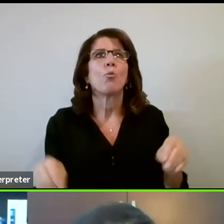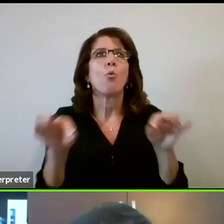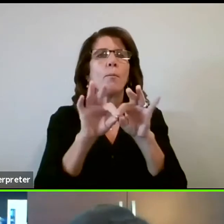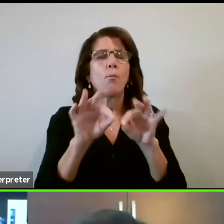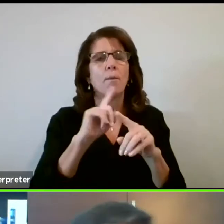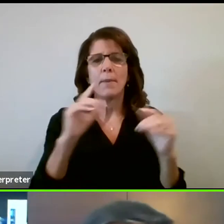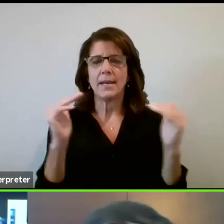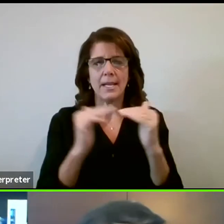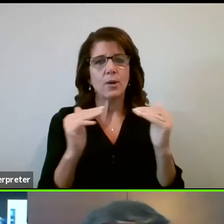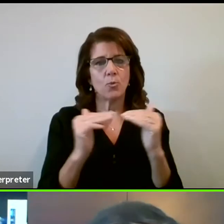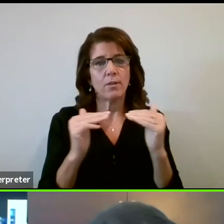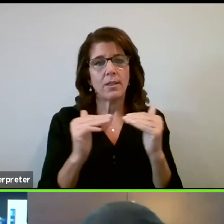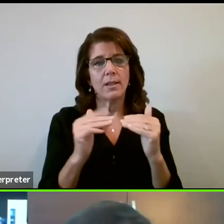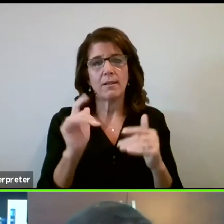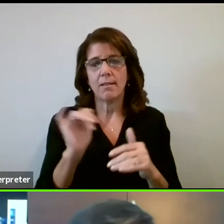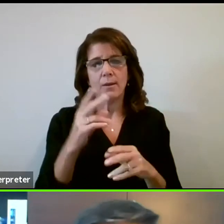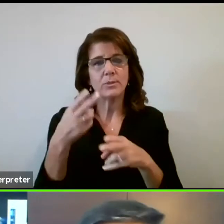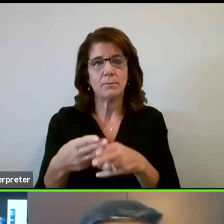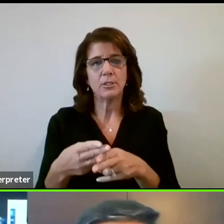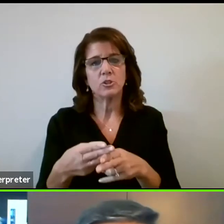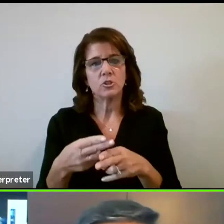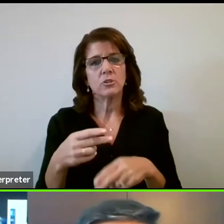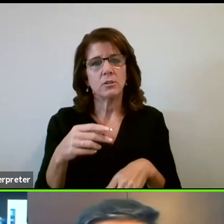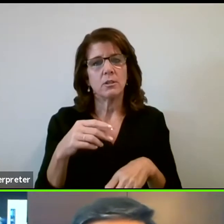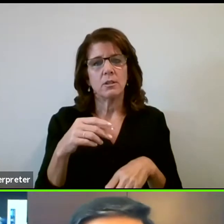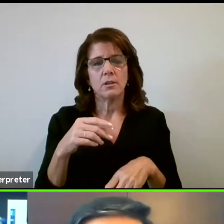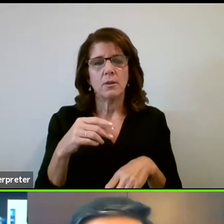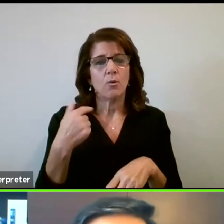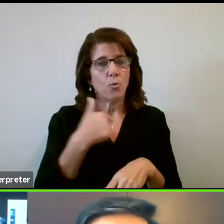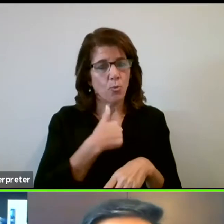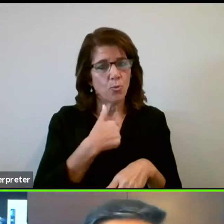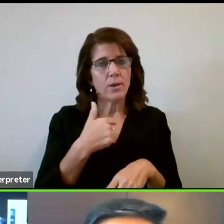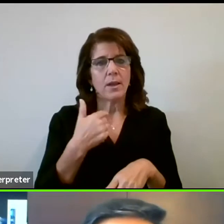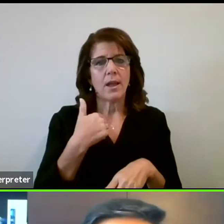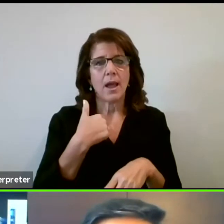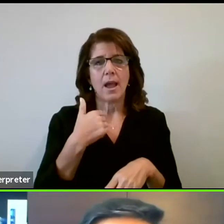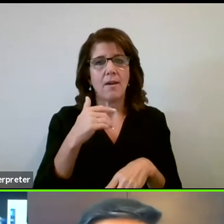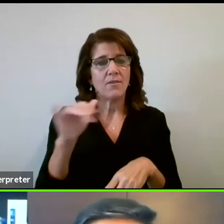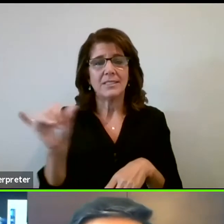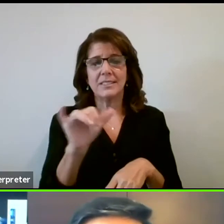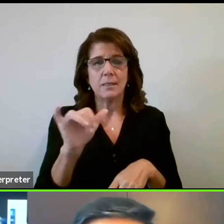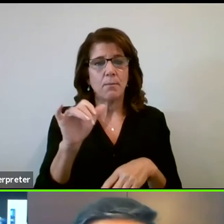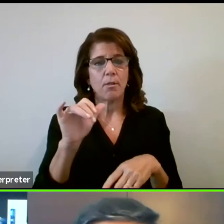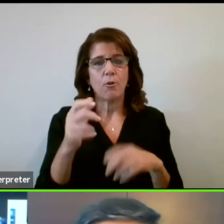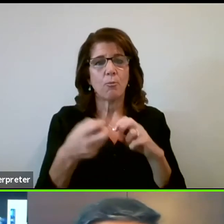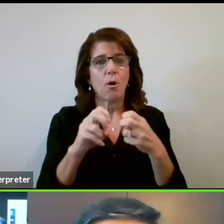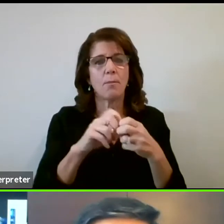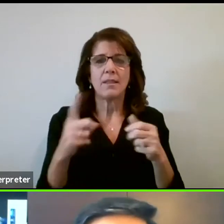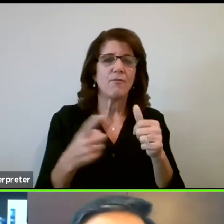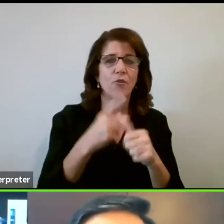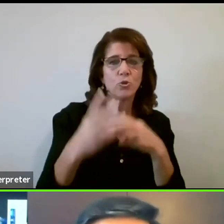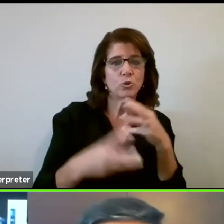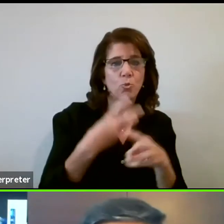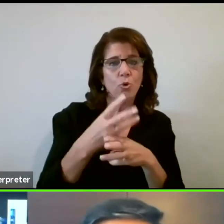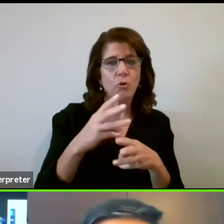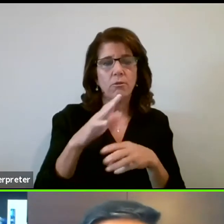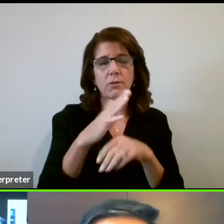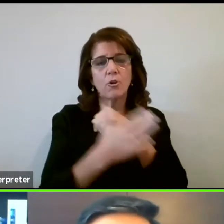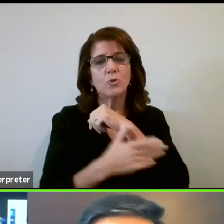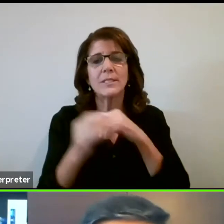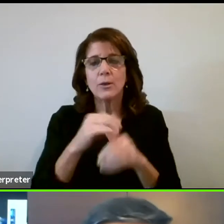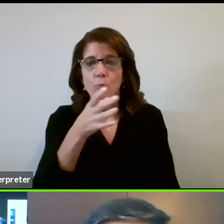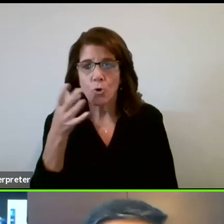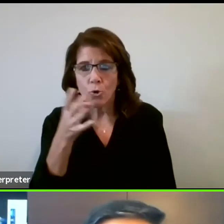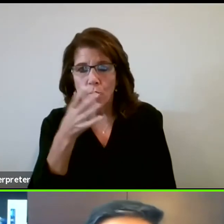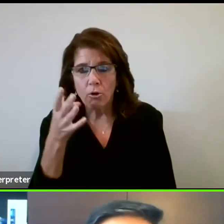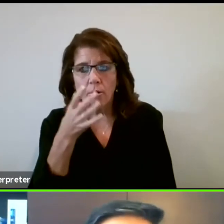equally, as again was mentioned or alluded to, we have a similar problem in first world countries, in rural areas, in